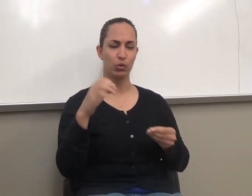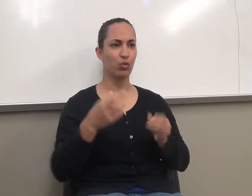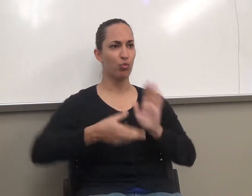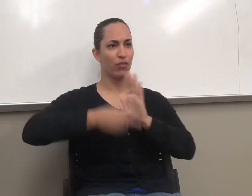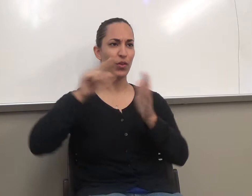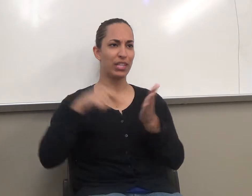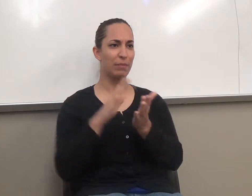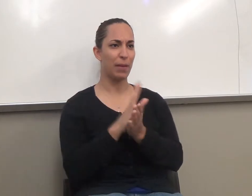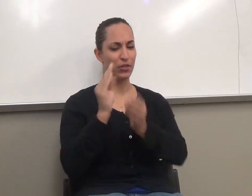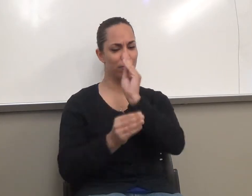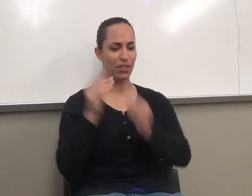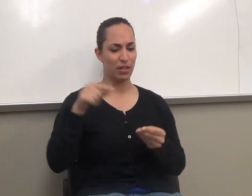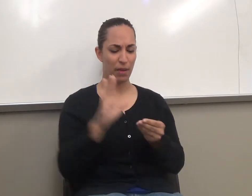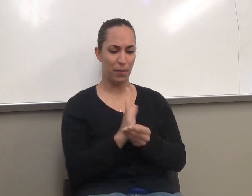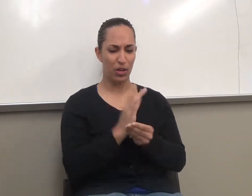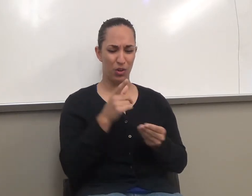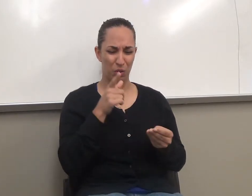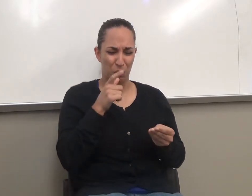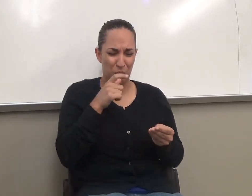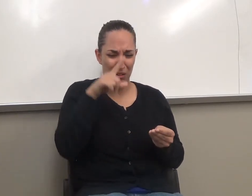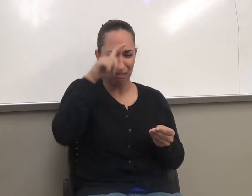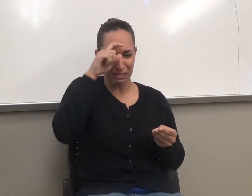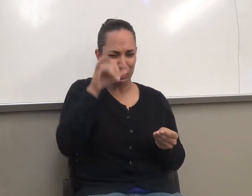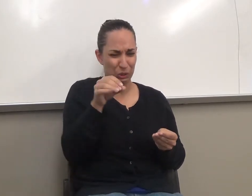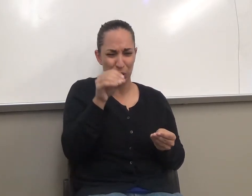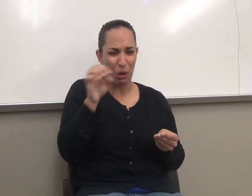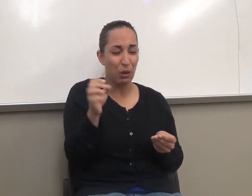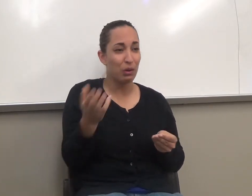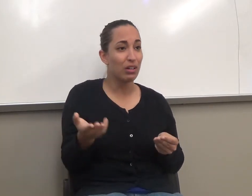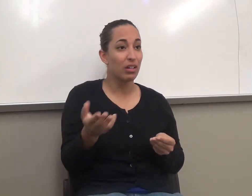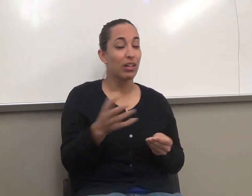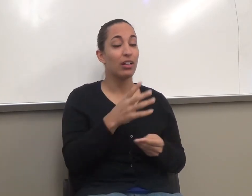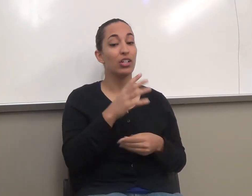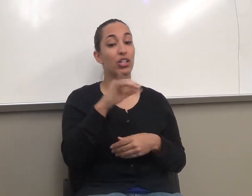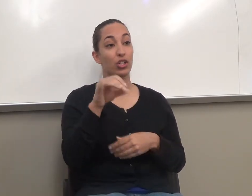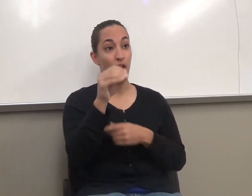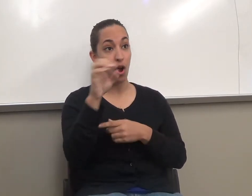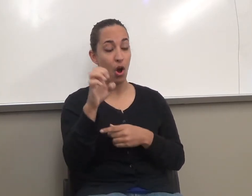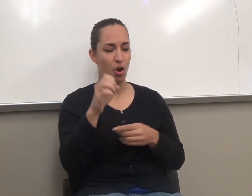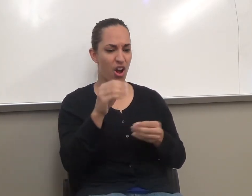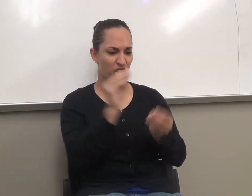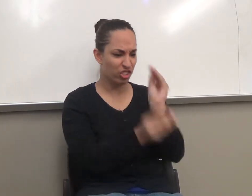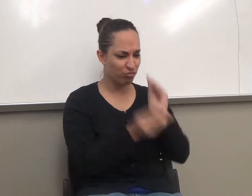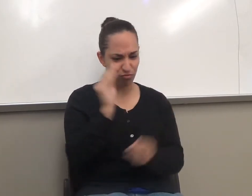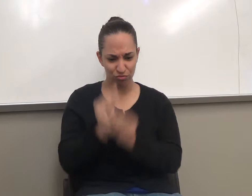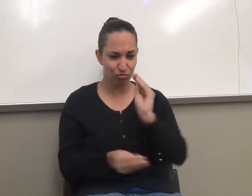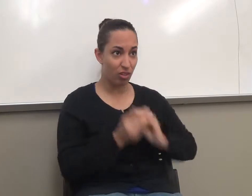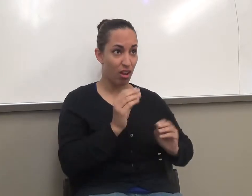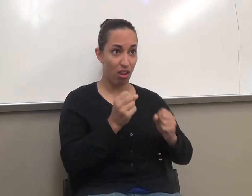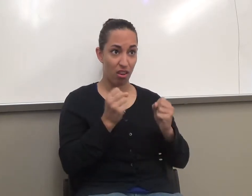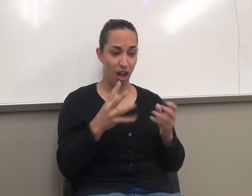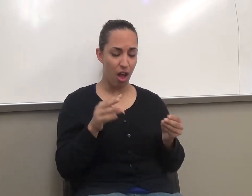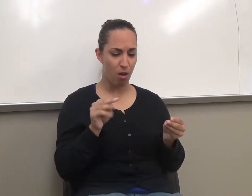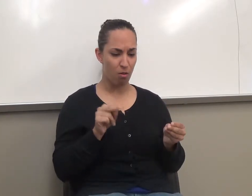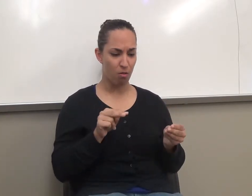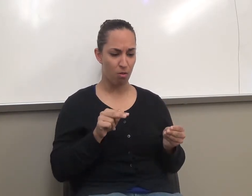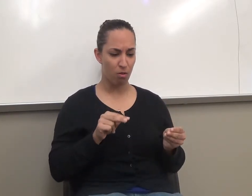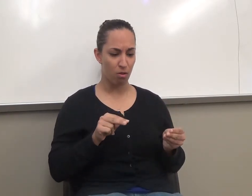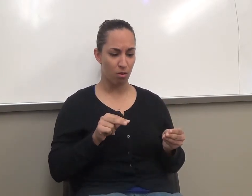is. And Joe has changed a whole lot of stuff on your paper. Do you have to do